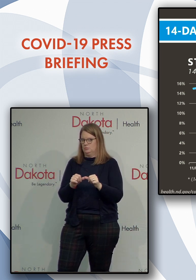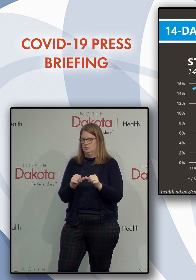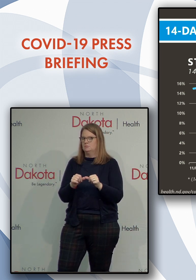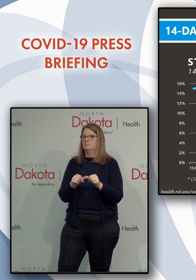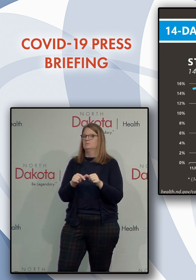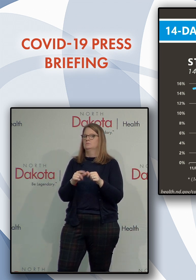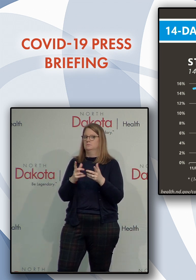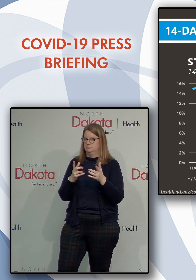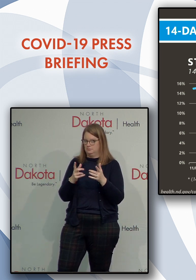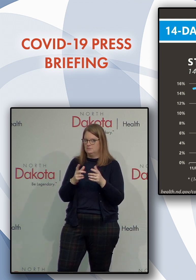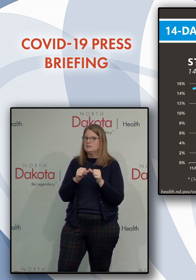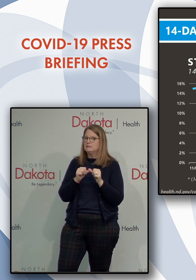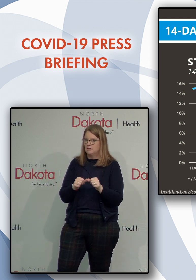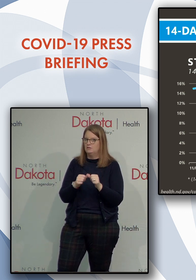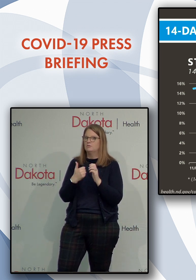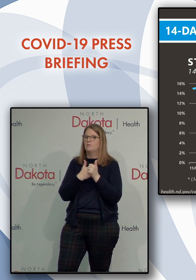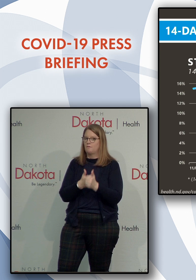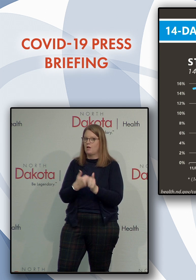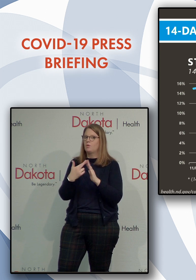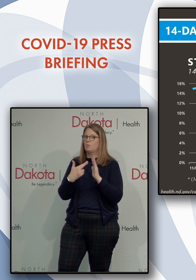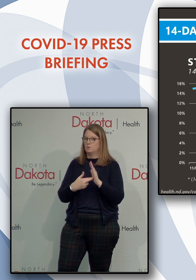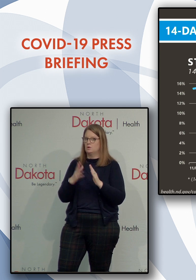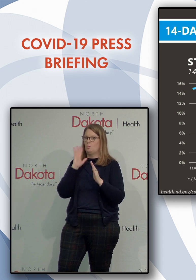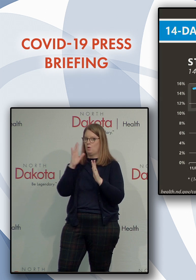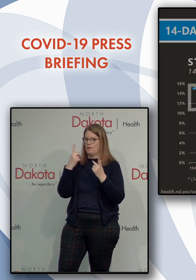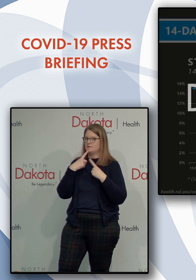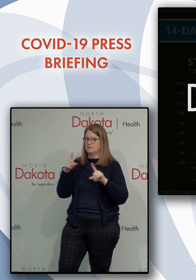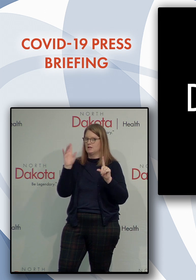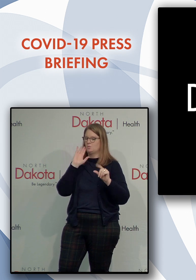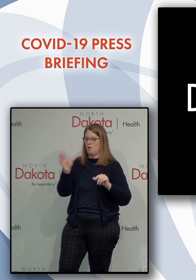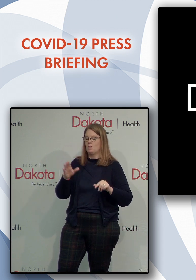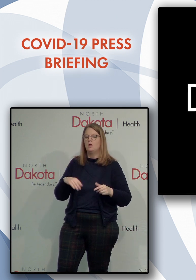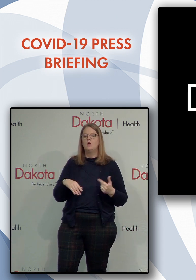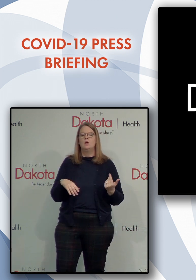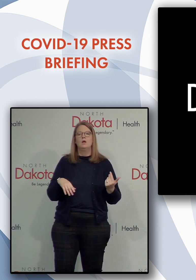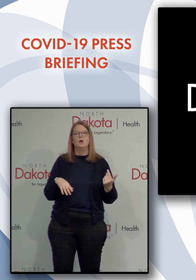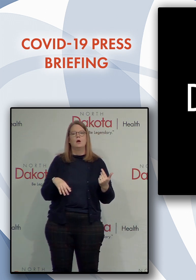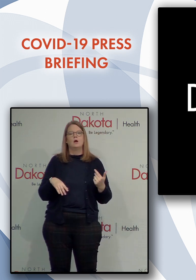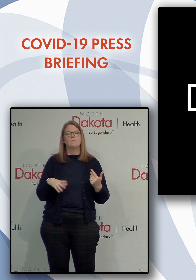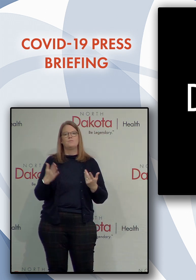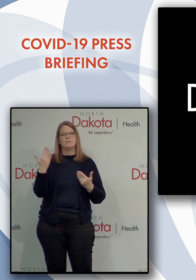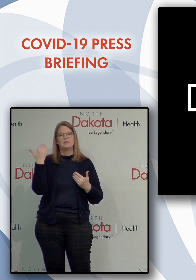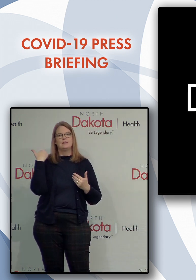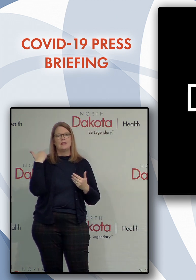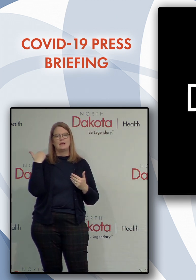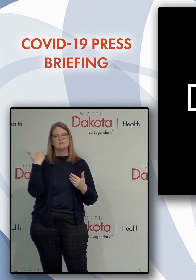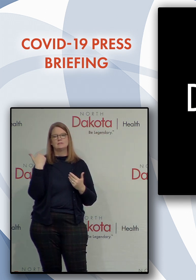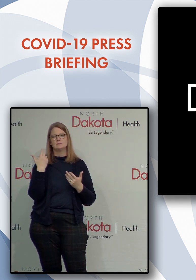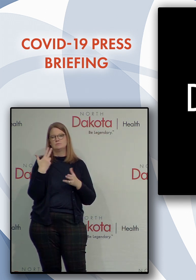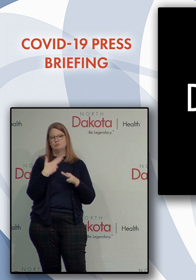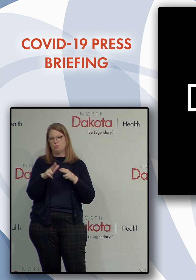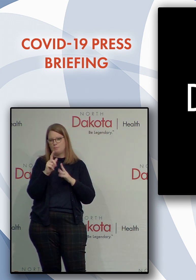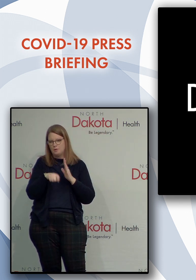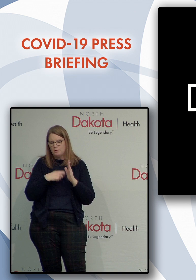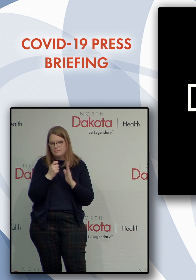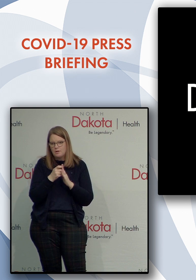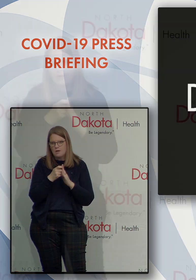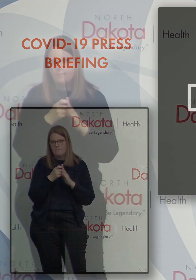have success. But when we take a look, again, as I said, we've seen in the last short period of